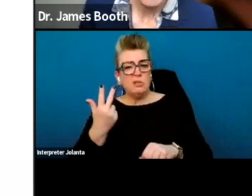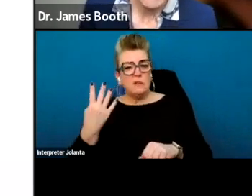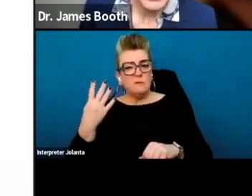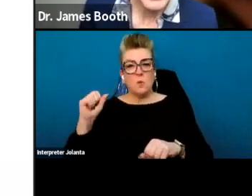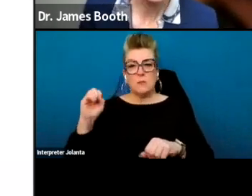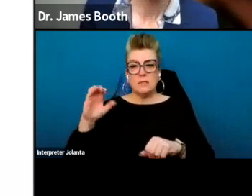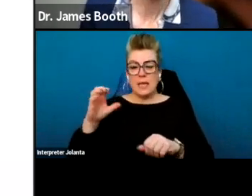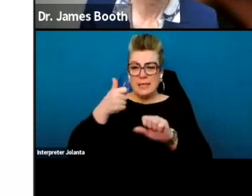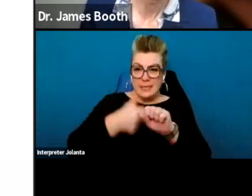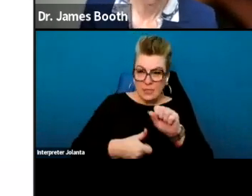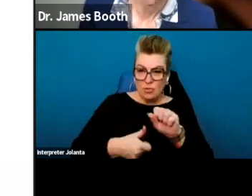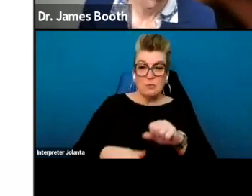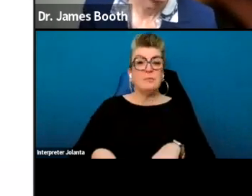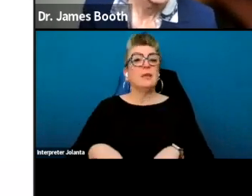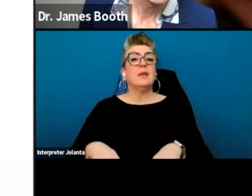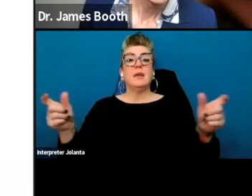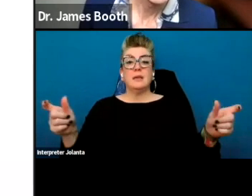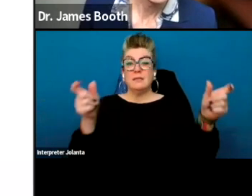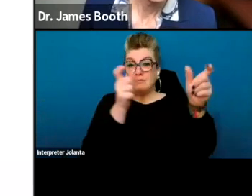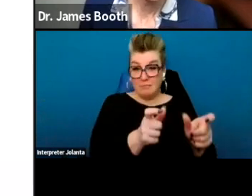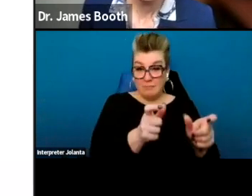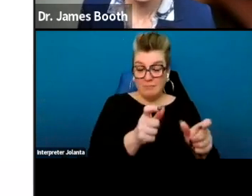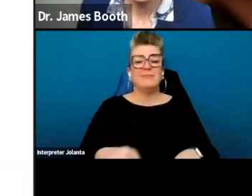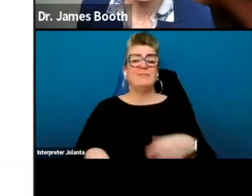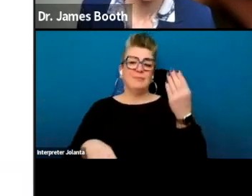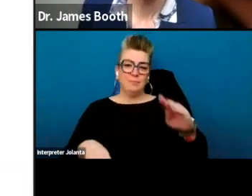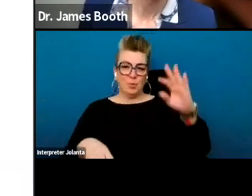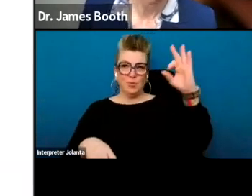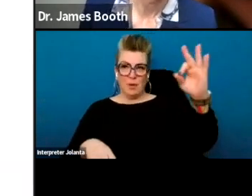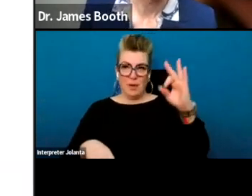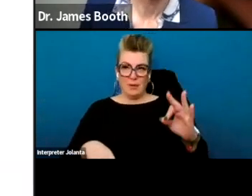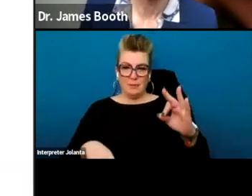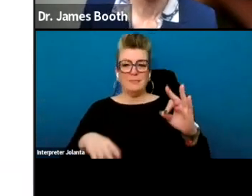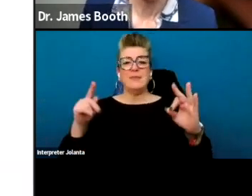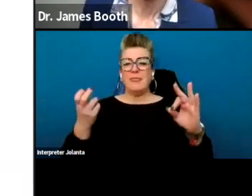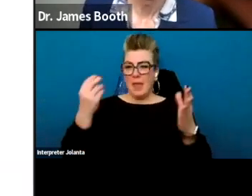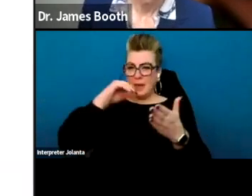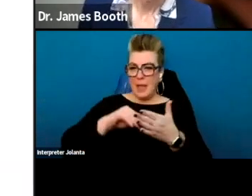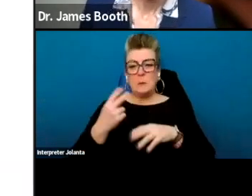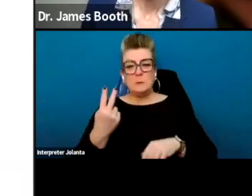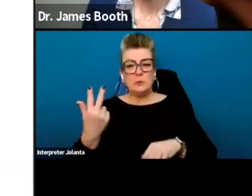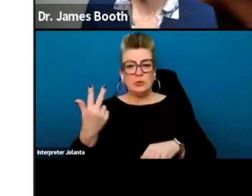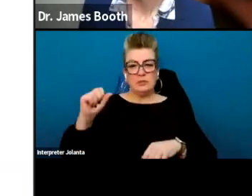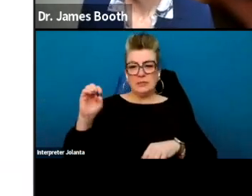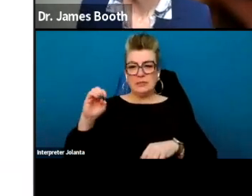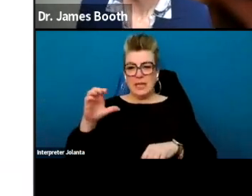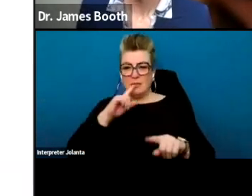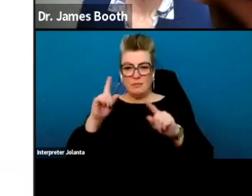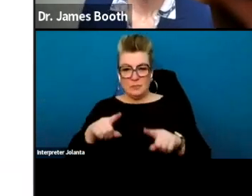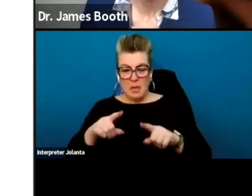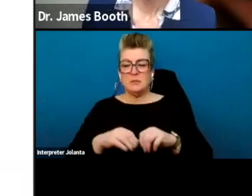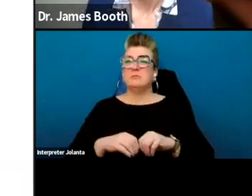presented. After the stimuli, there was about a 2 to 3 second response interval. Again, a yellow